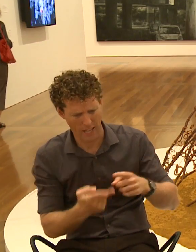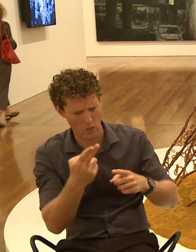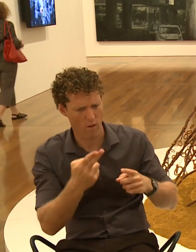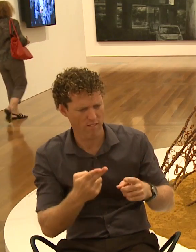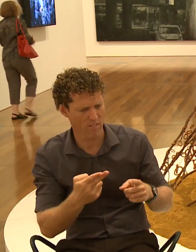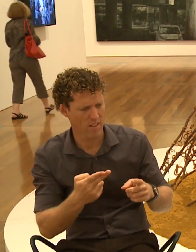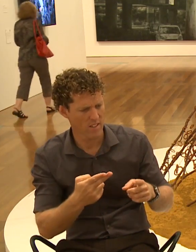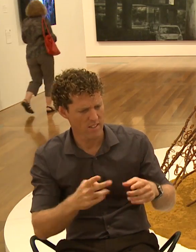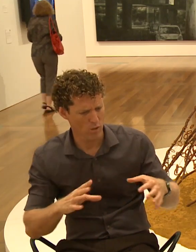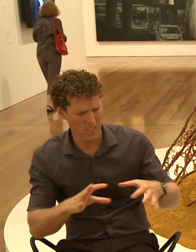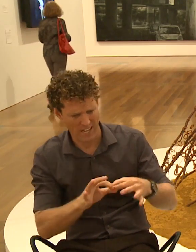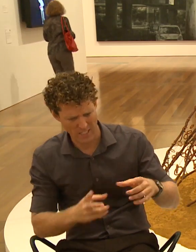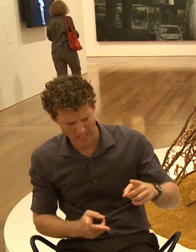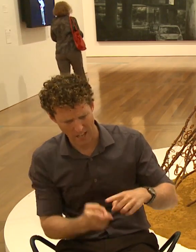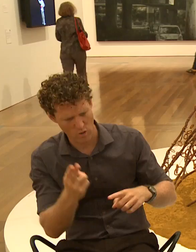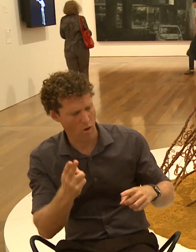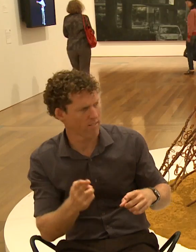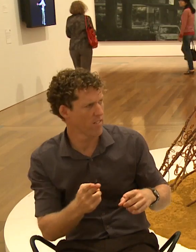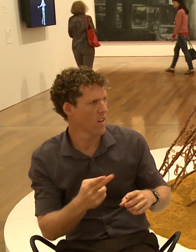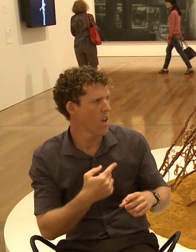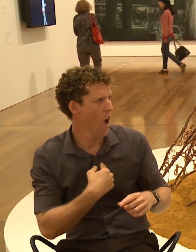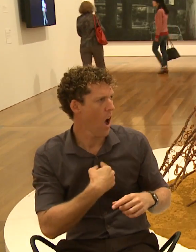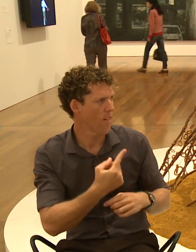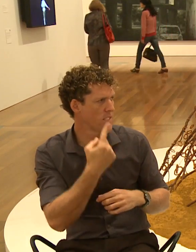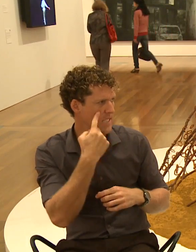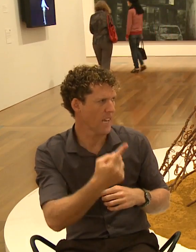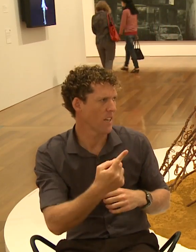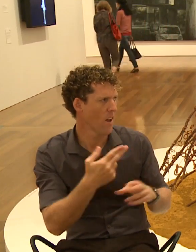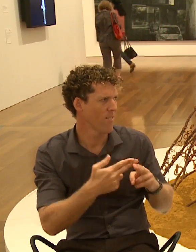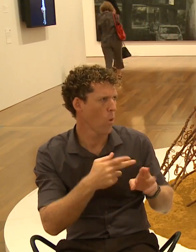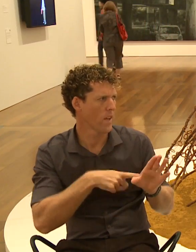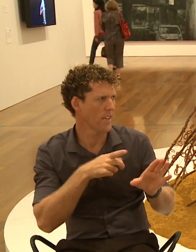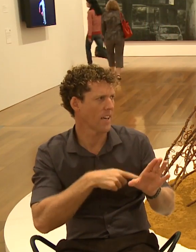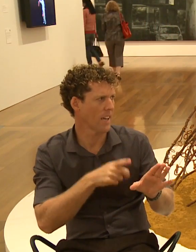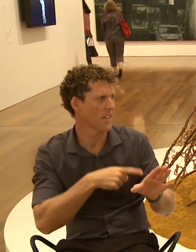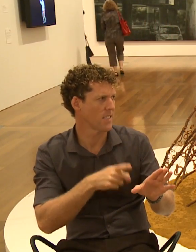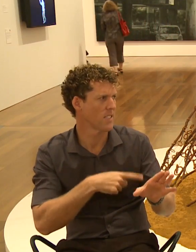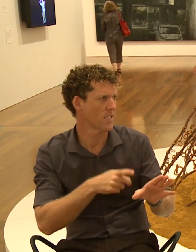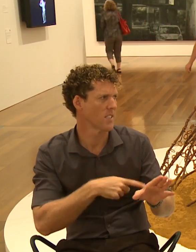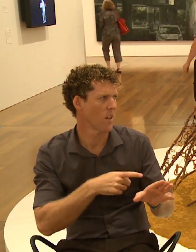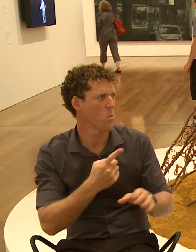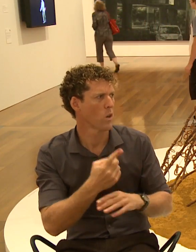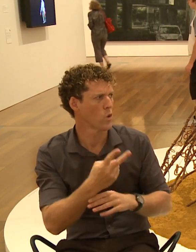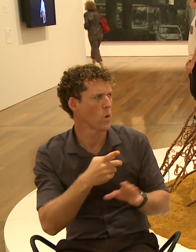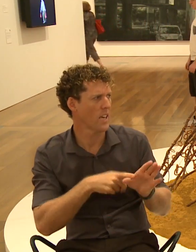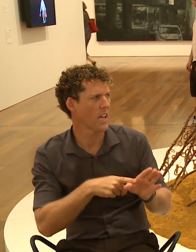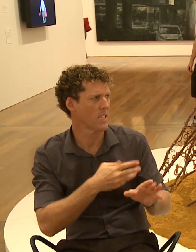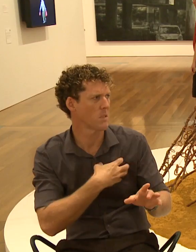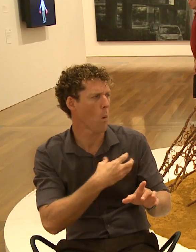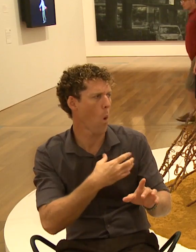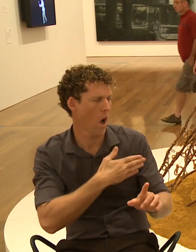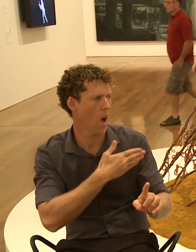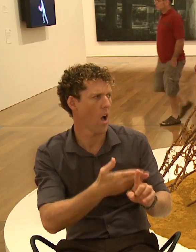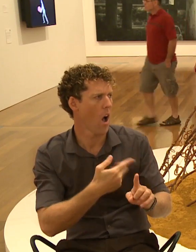to the thing. And I've seen them for years. I've seen them, or for a couple of years or more. I've seen them,